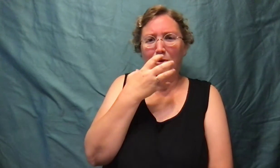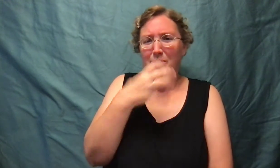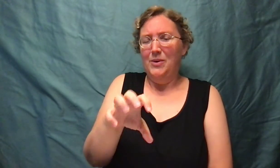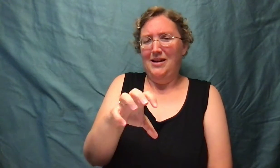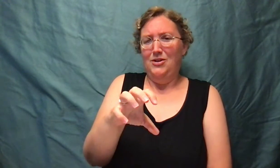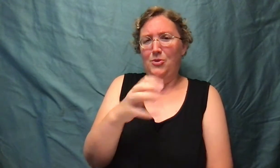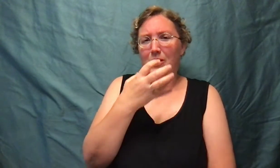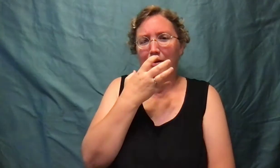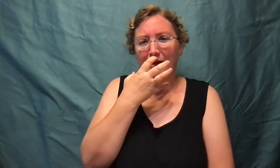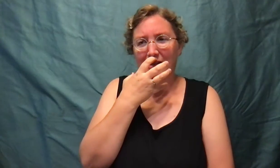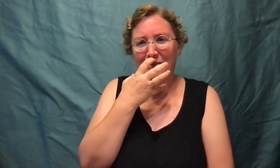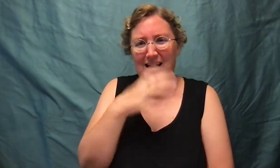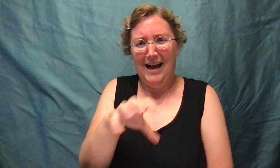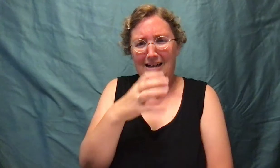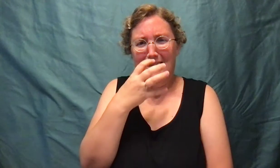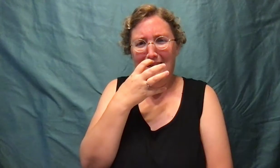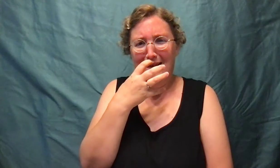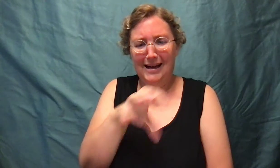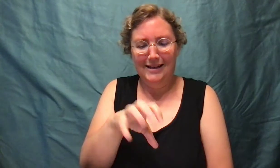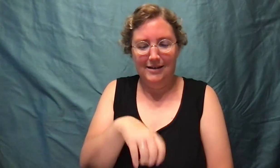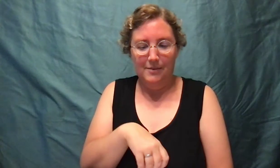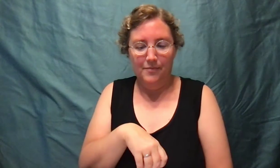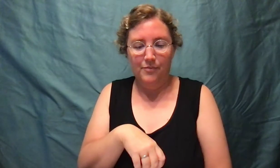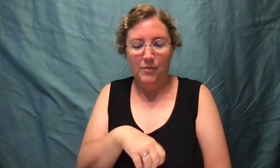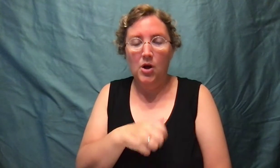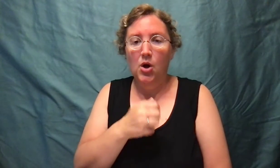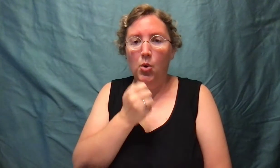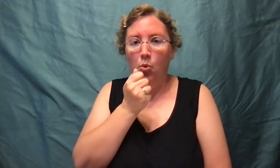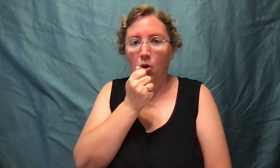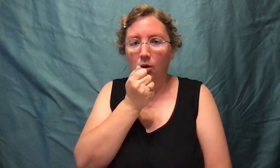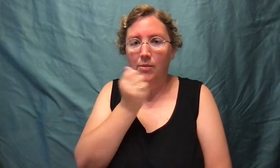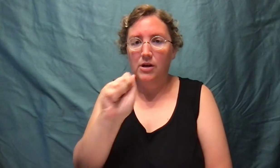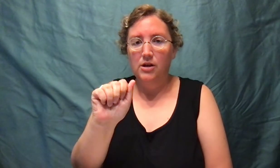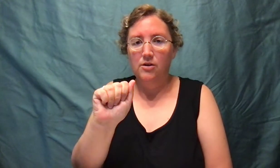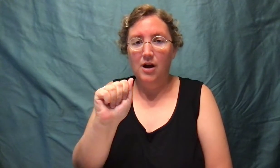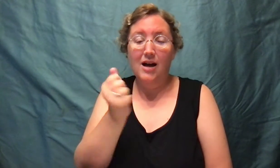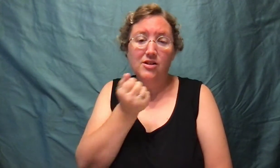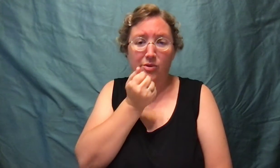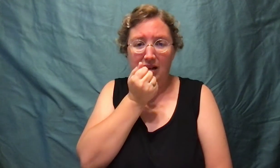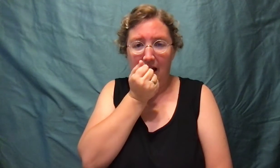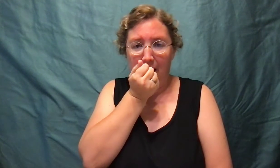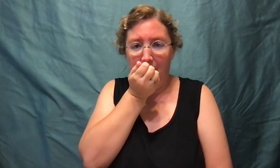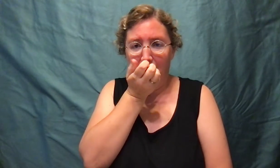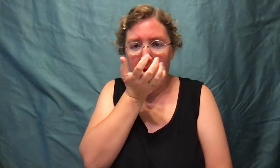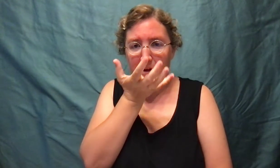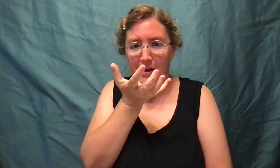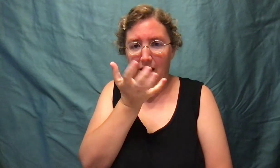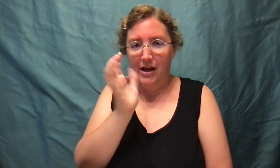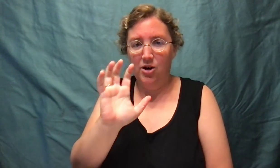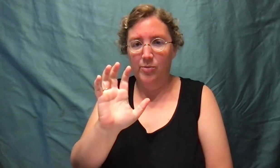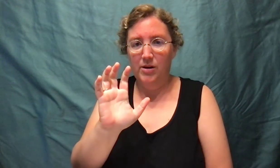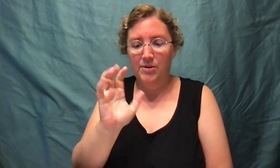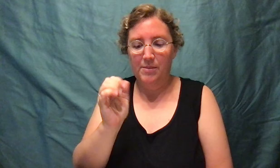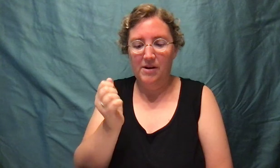it away too quickly because it was hot, hot. Warm. I start with an A and open up to my bent